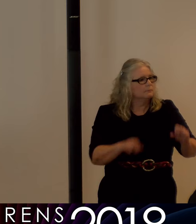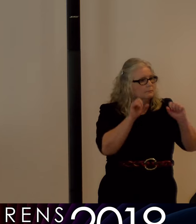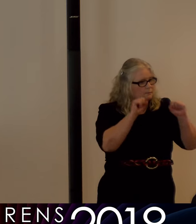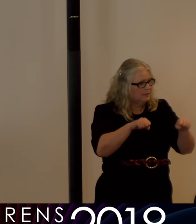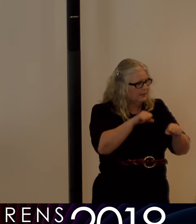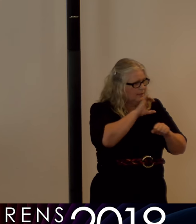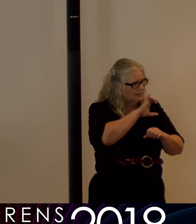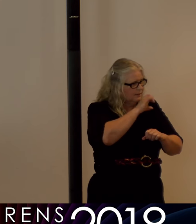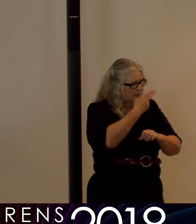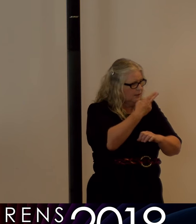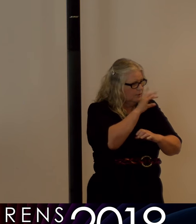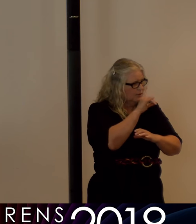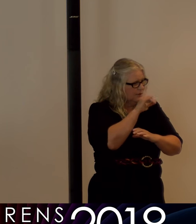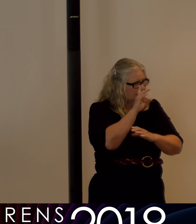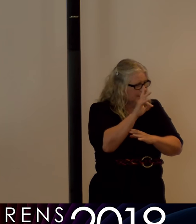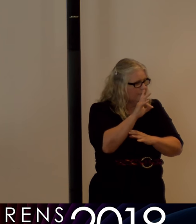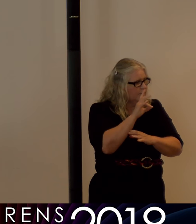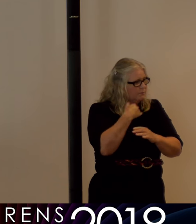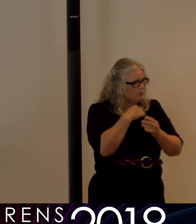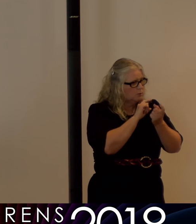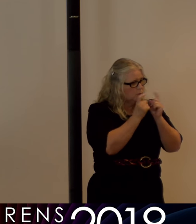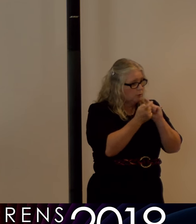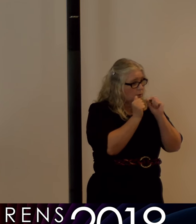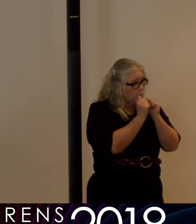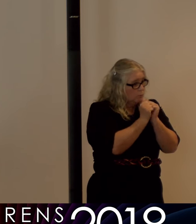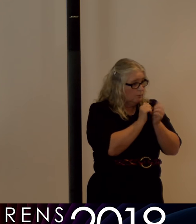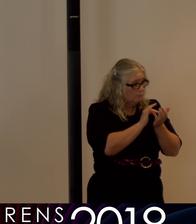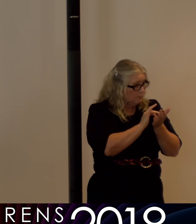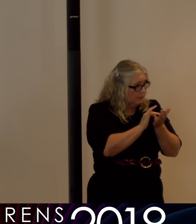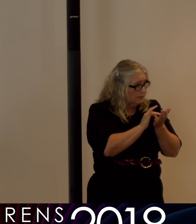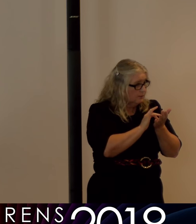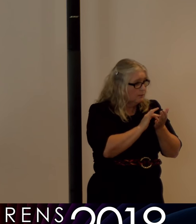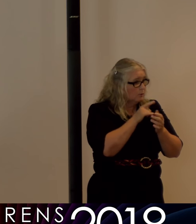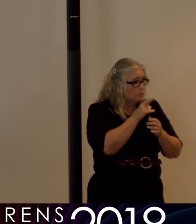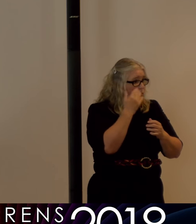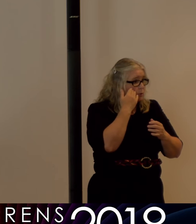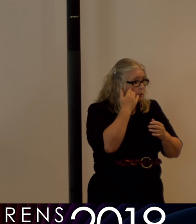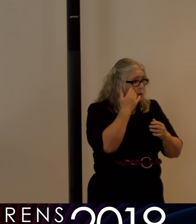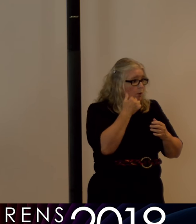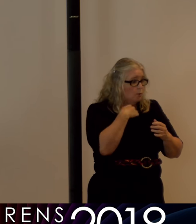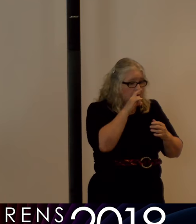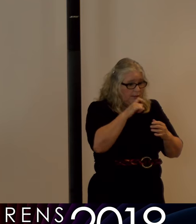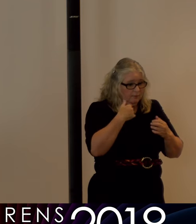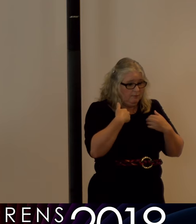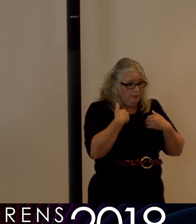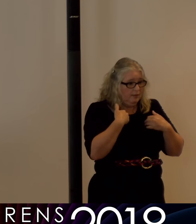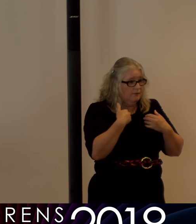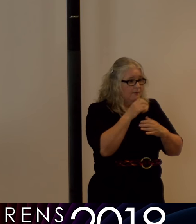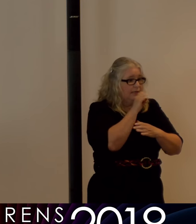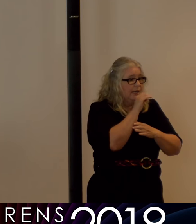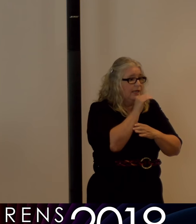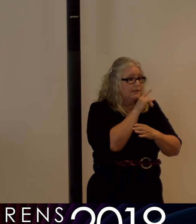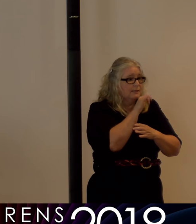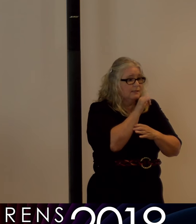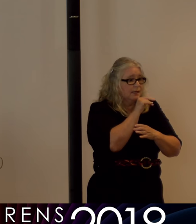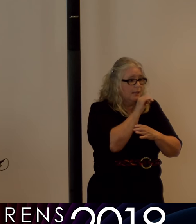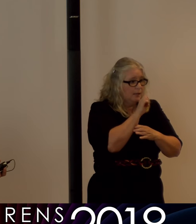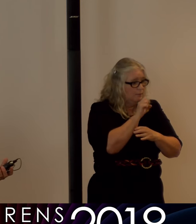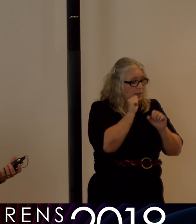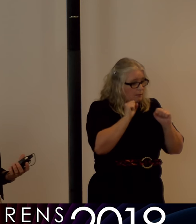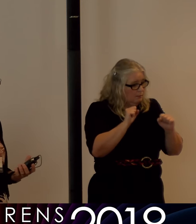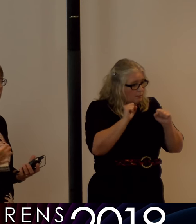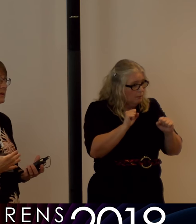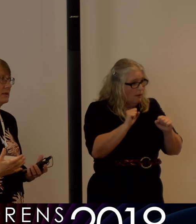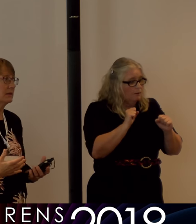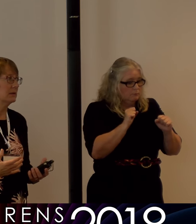actually an enzyme because it requires ATP hydrolysis to change all those nucleosomes. Enzymes are often druggable. You know,